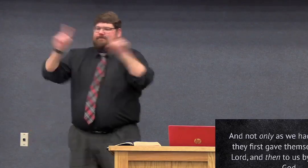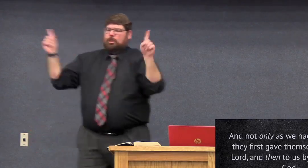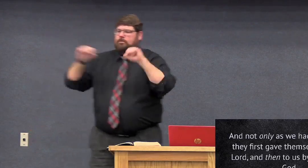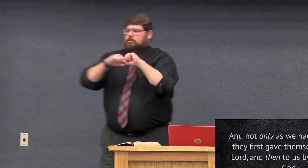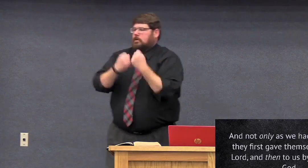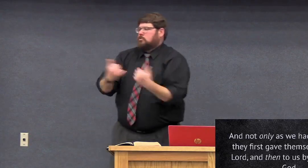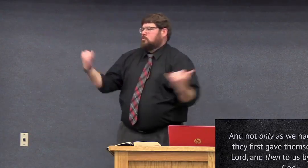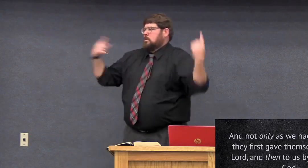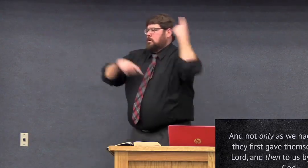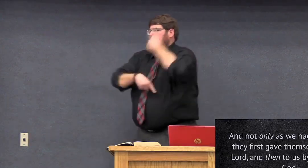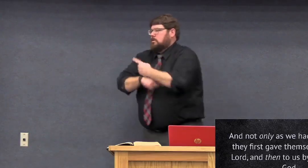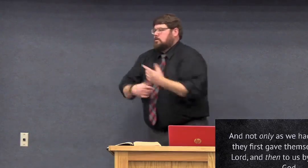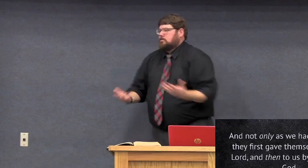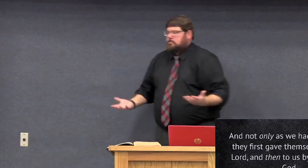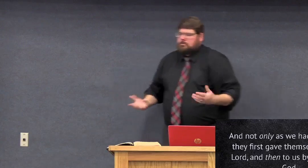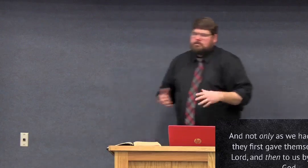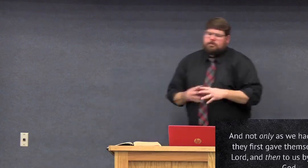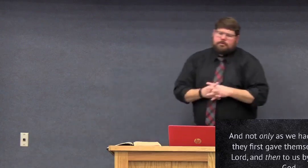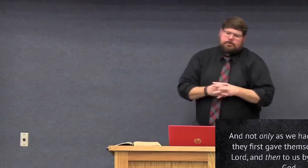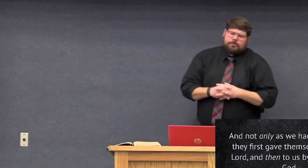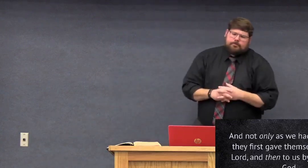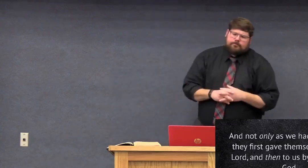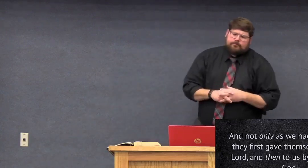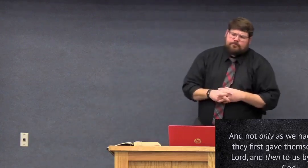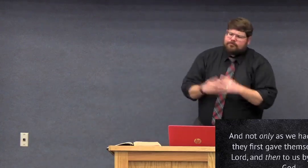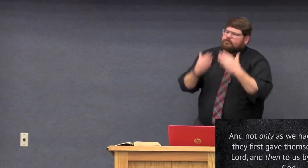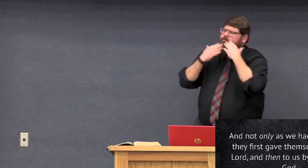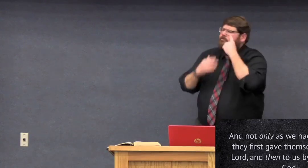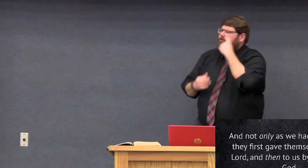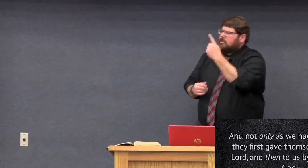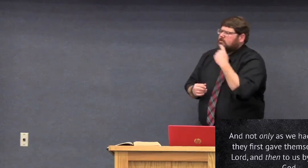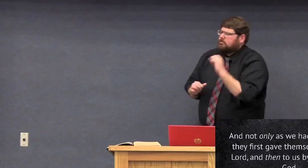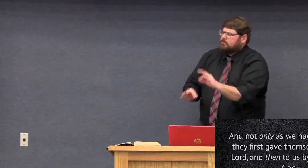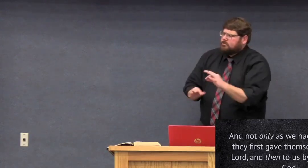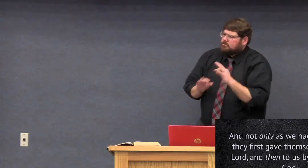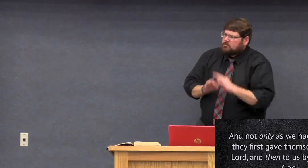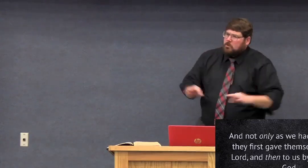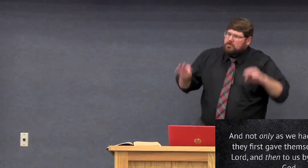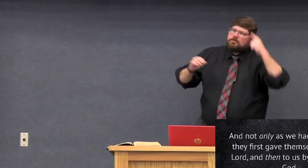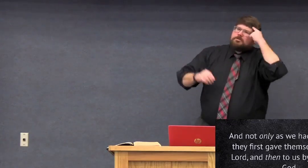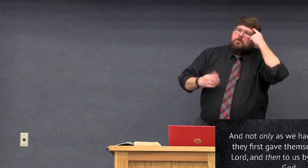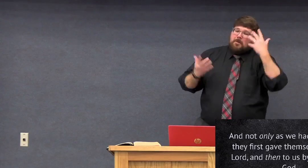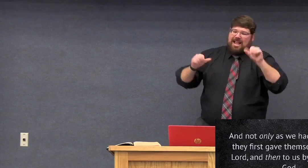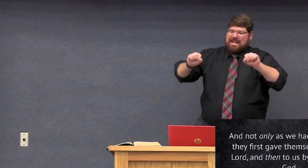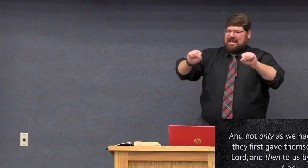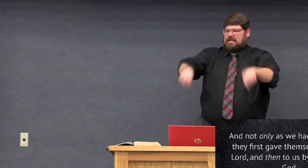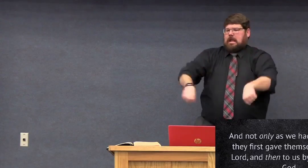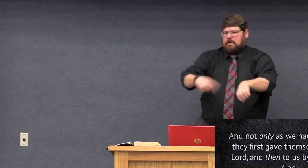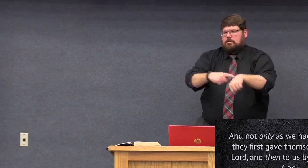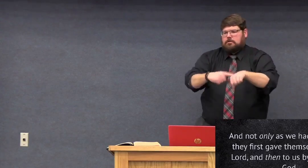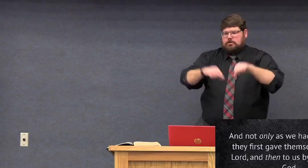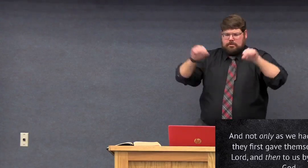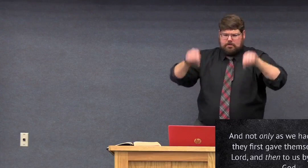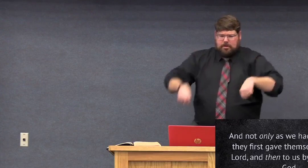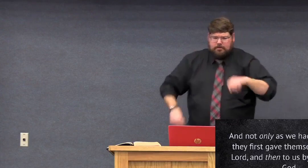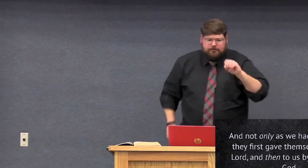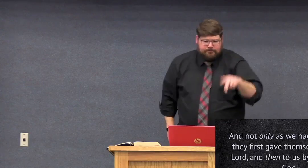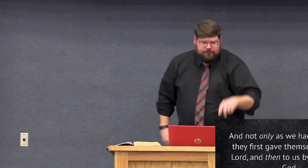And then I could give of my bounty to support the church. But thank you for asking that. It's an important question. What can you